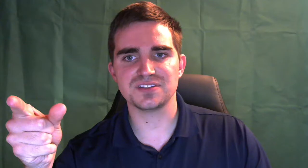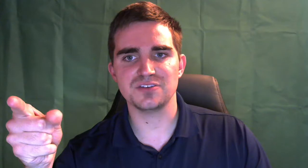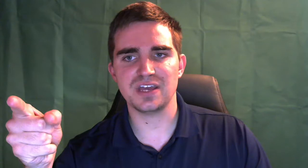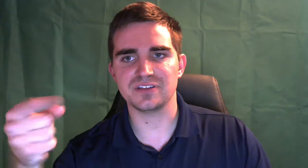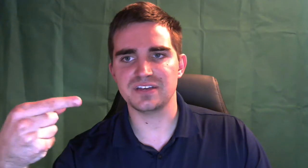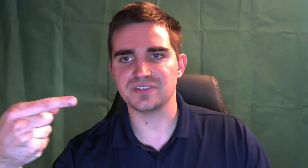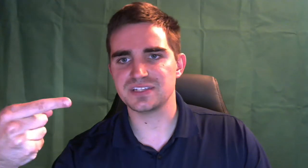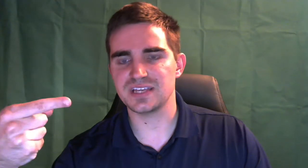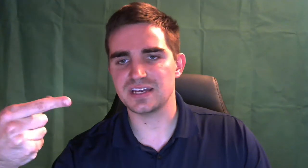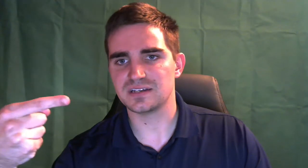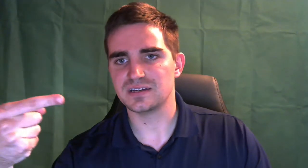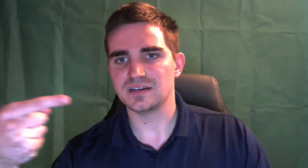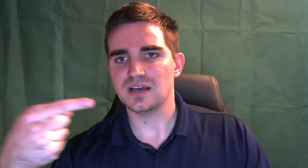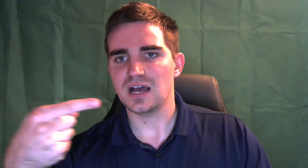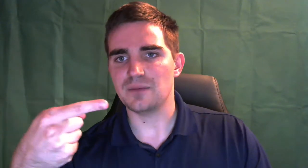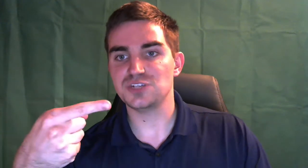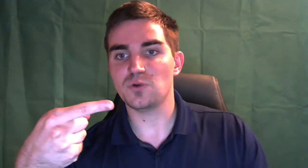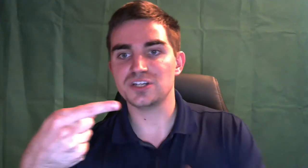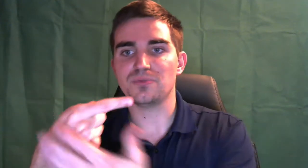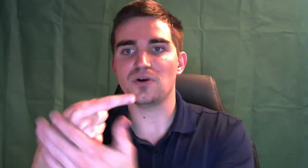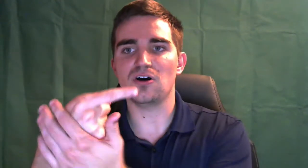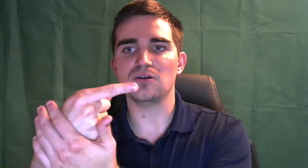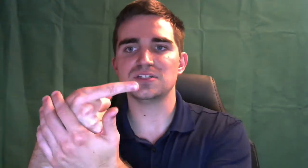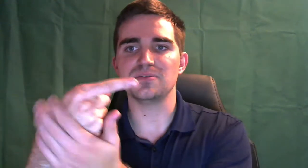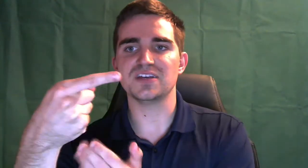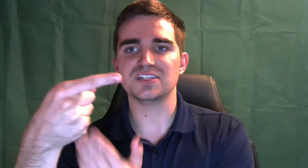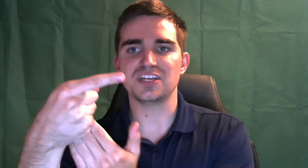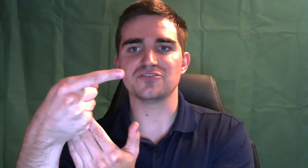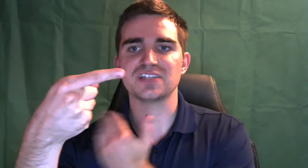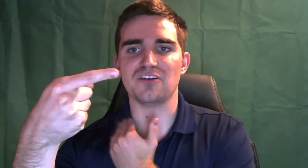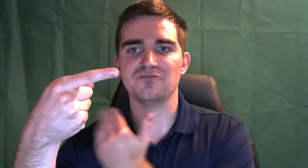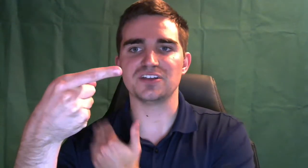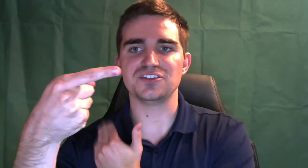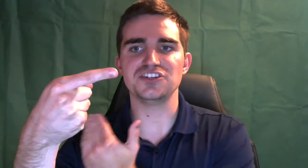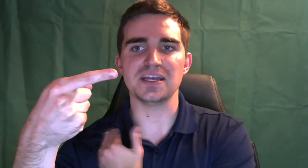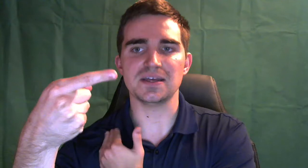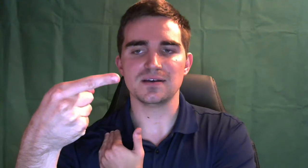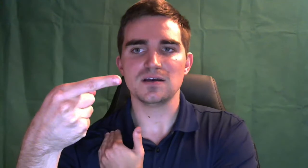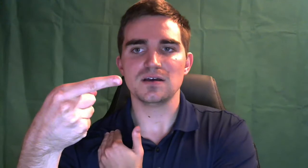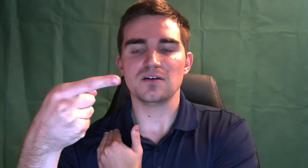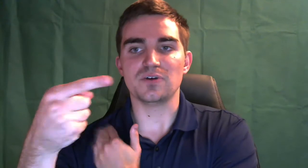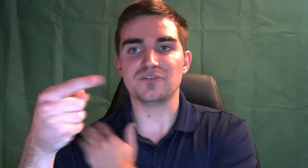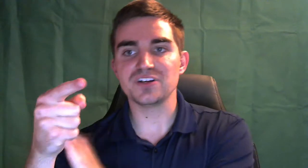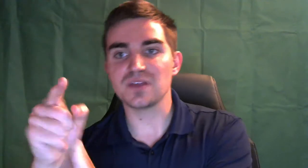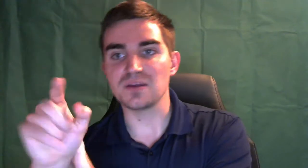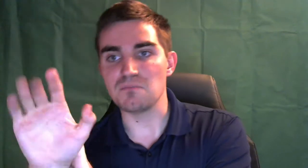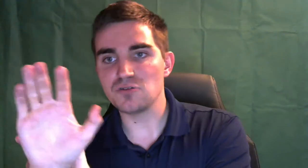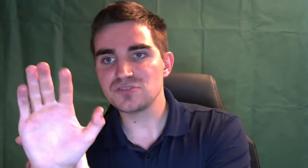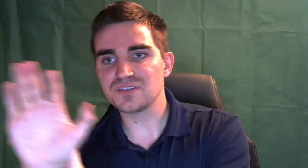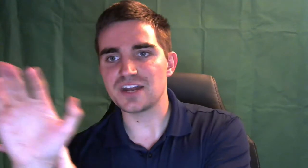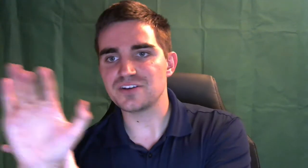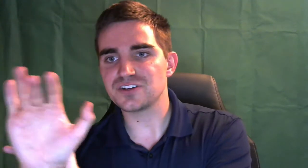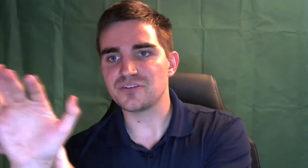can't really even see it, but you want your palm to be facing yourself on G. When fingerspelling, most of the letters are going to